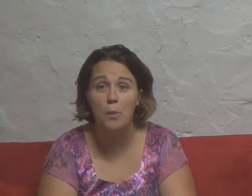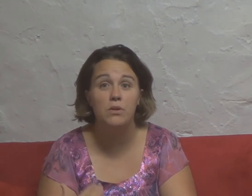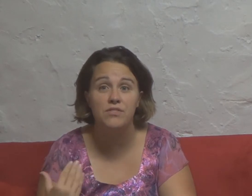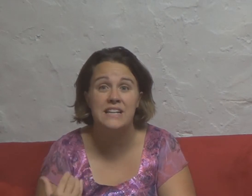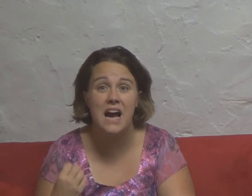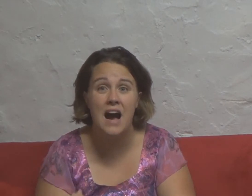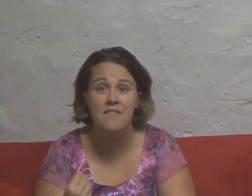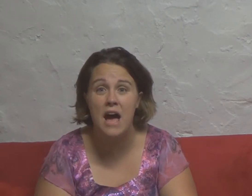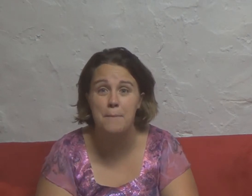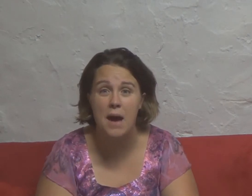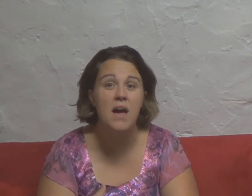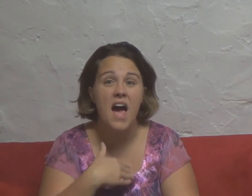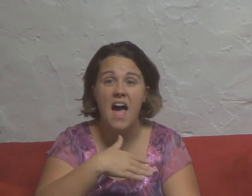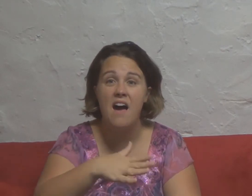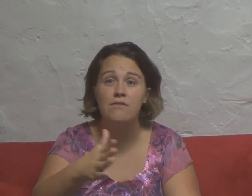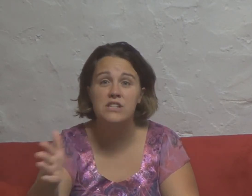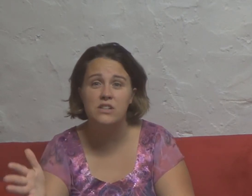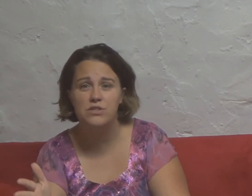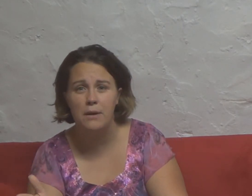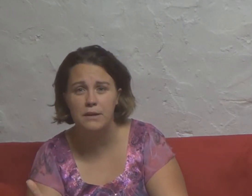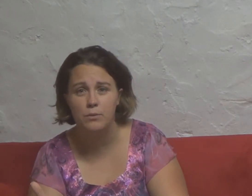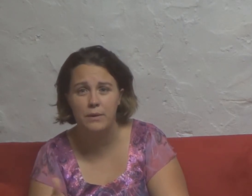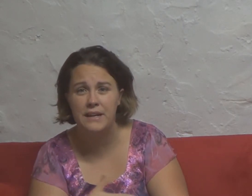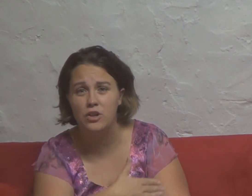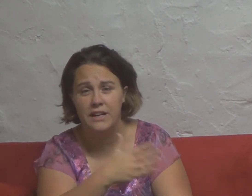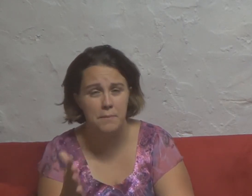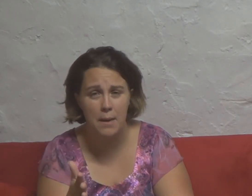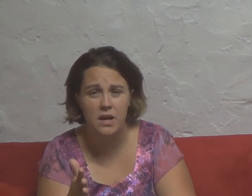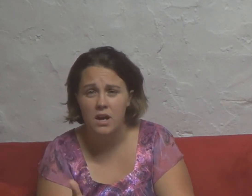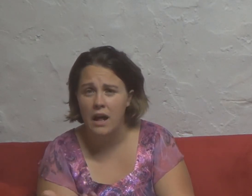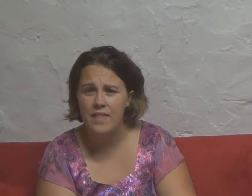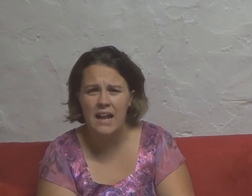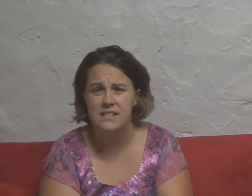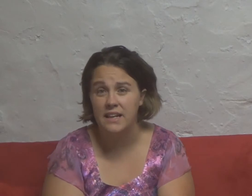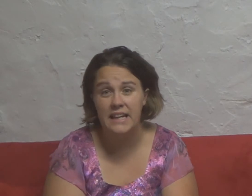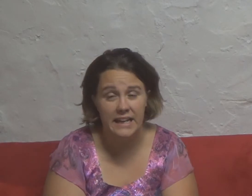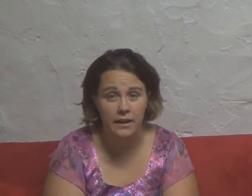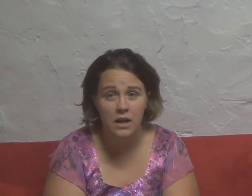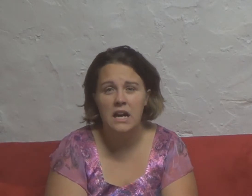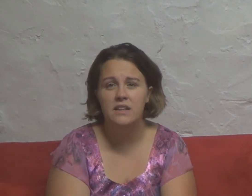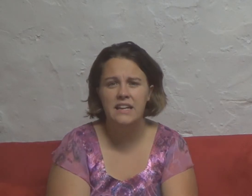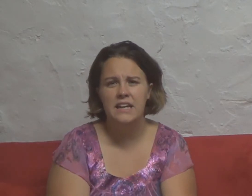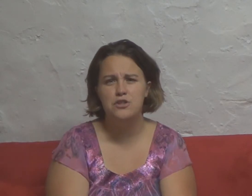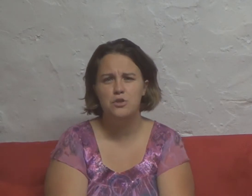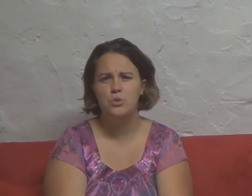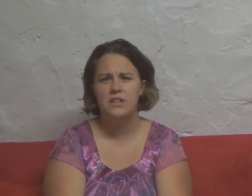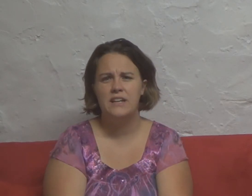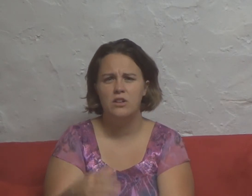couple of things on that map every single time we look at a map. And that is the key. And the key is usually in the